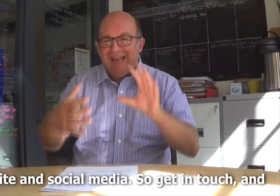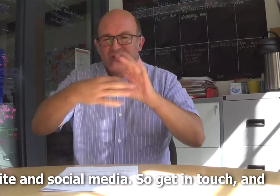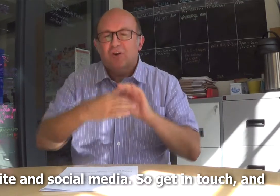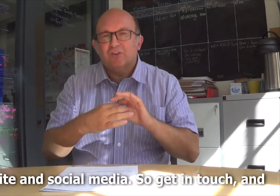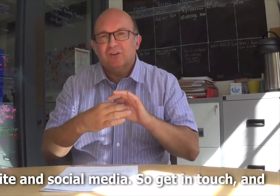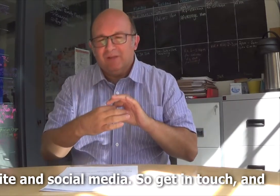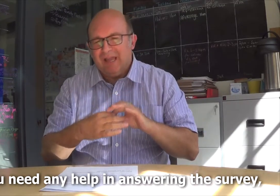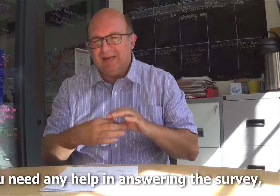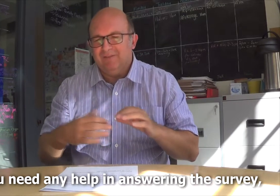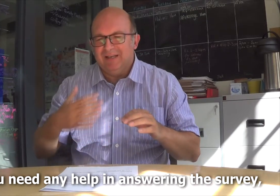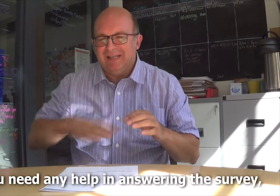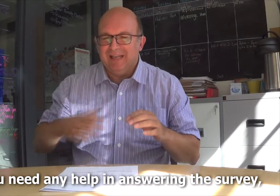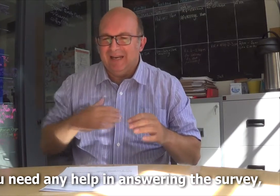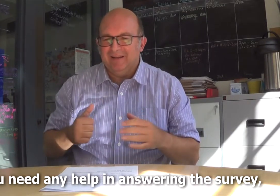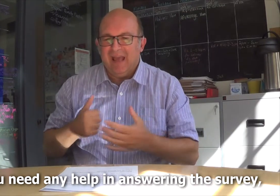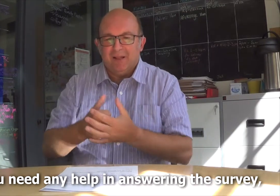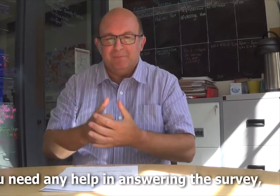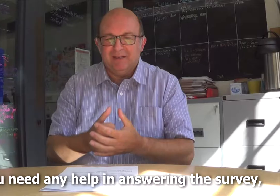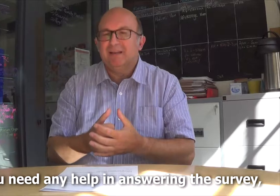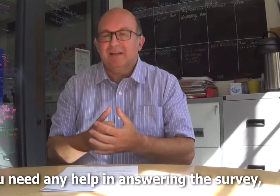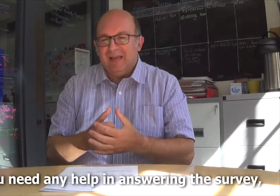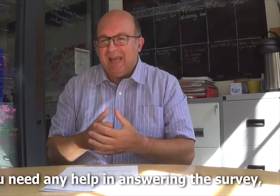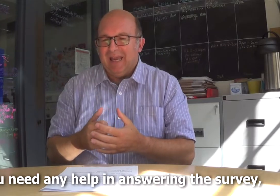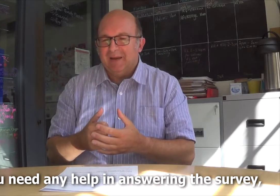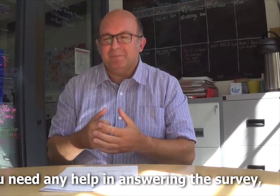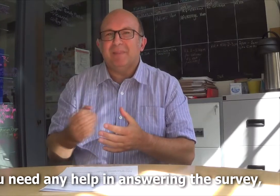So get in touch, and if you need any help in